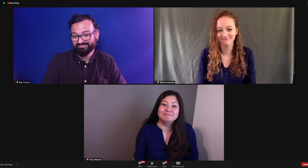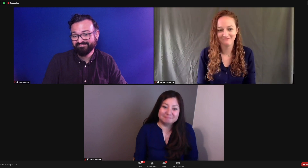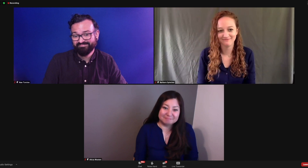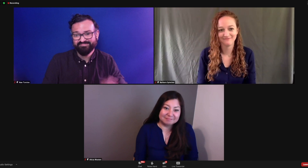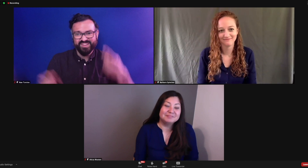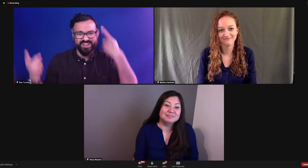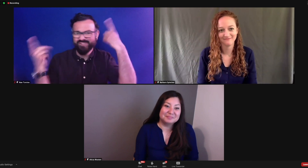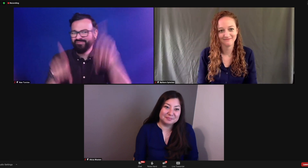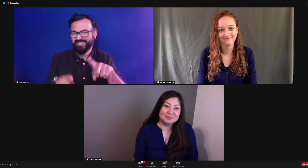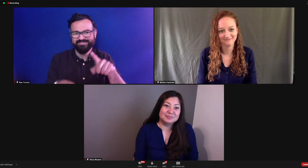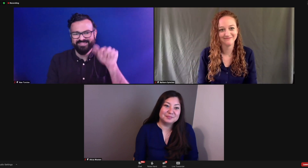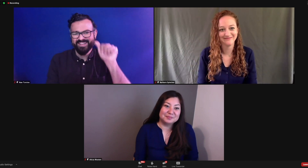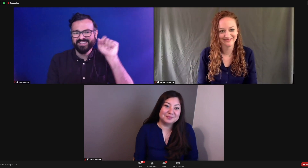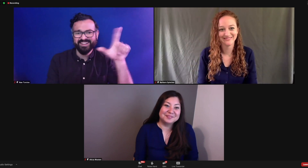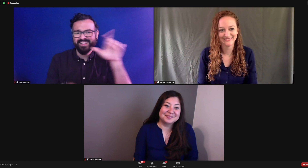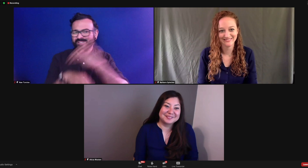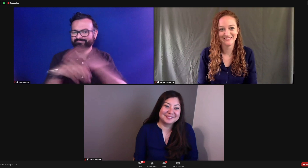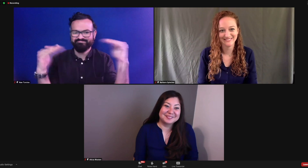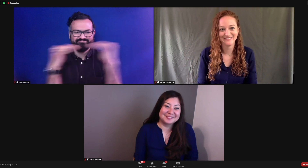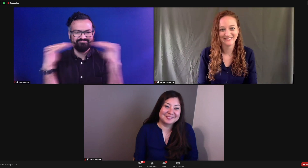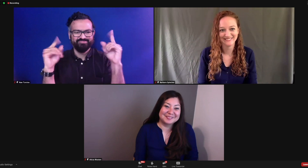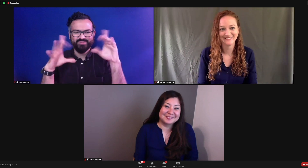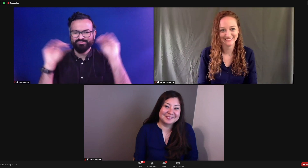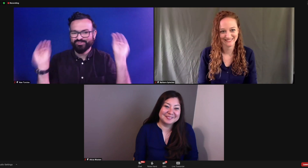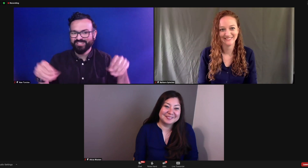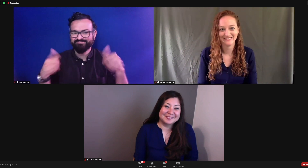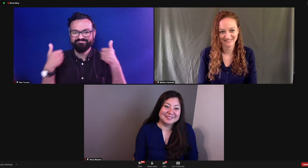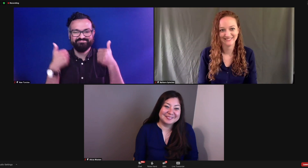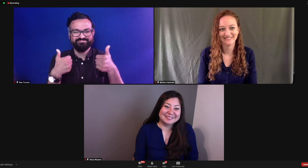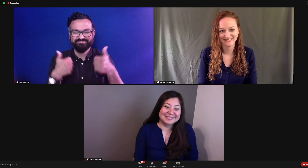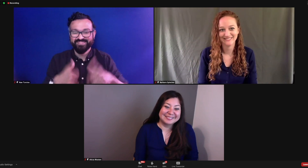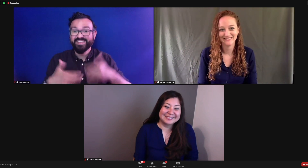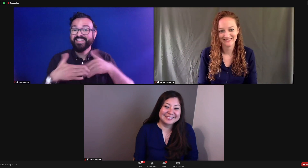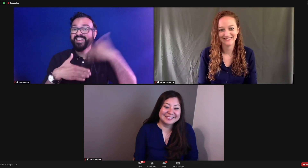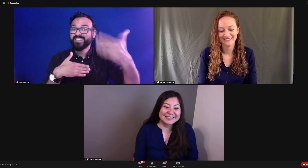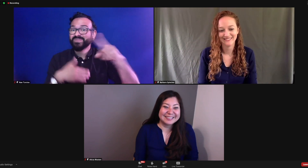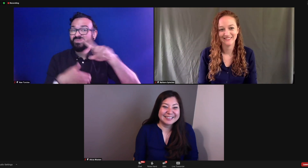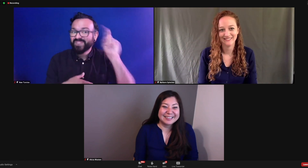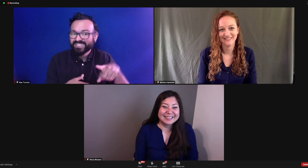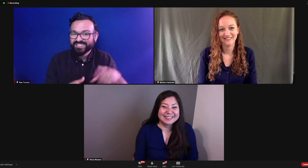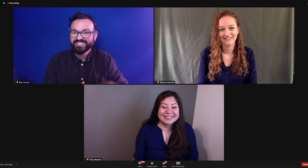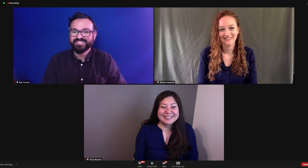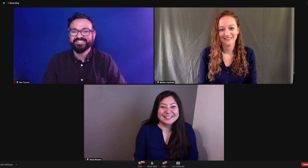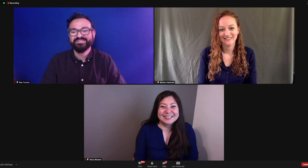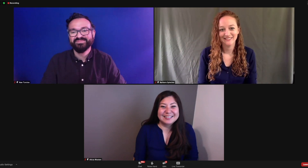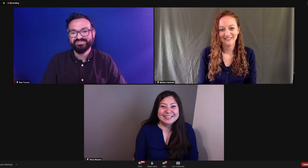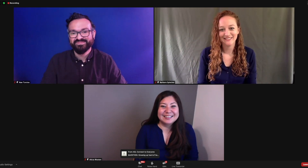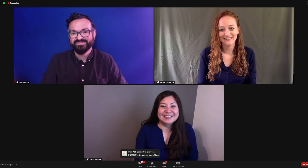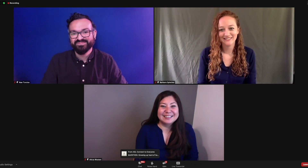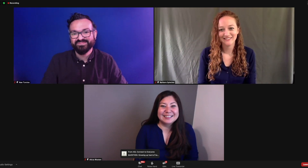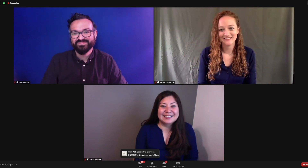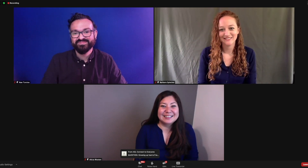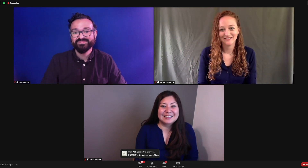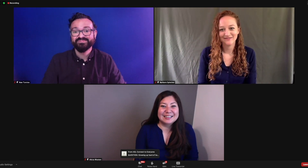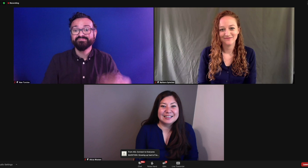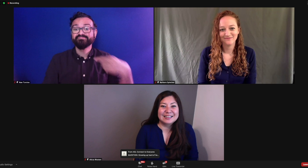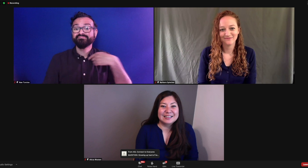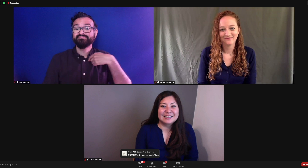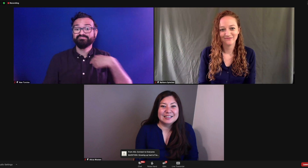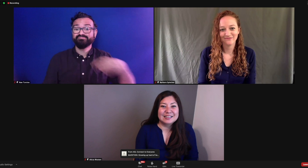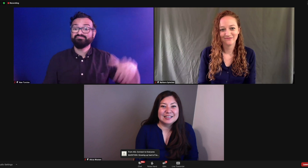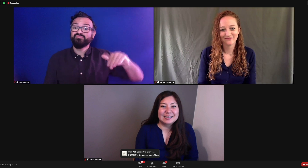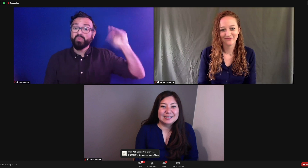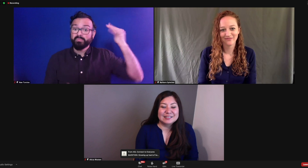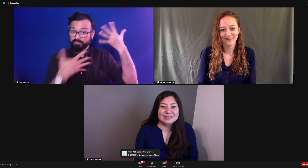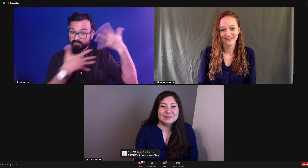it's spontaneously done off the cuff? No. But with practice, yes, you can do that with anything. Like those stories that were beautiful,